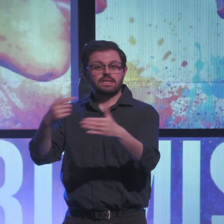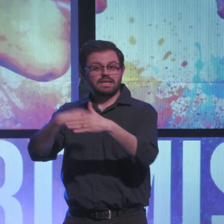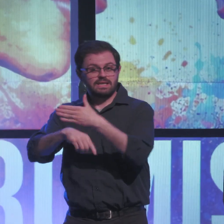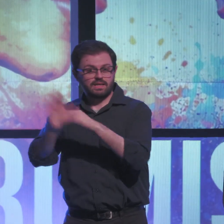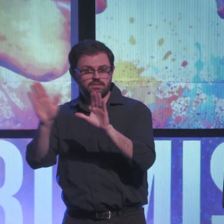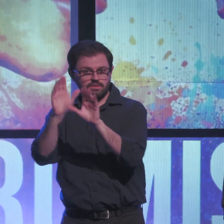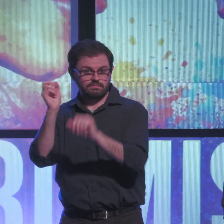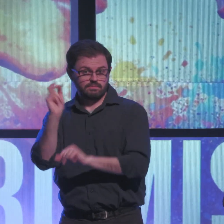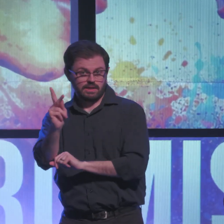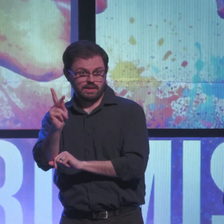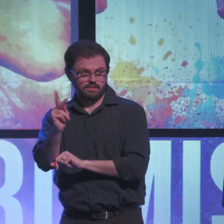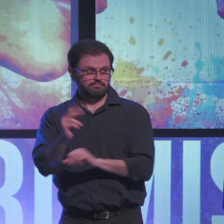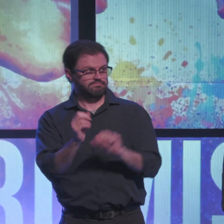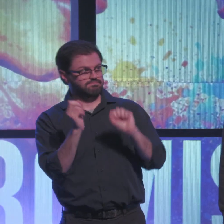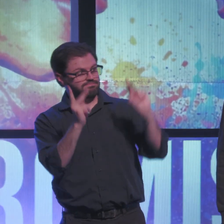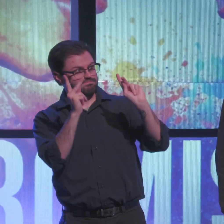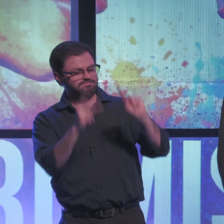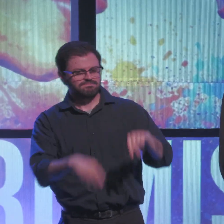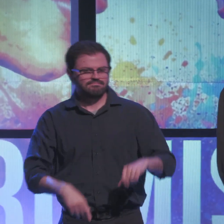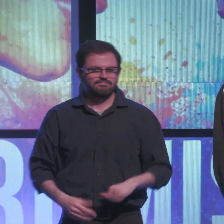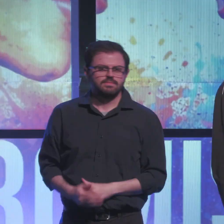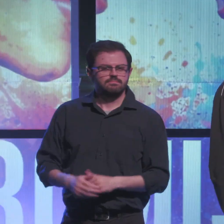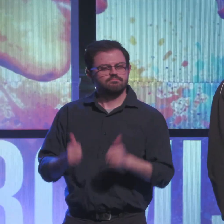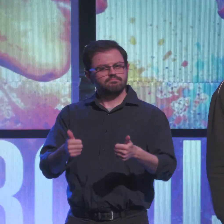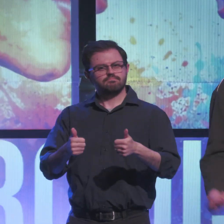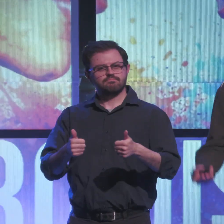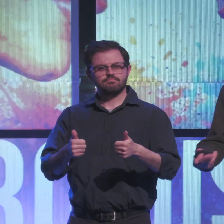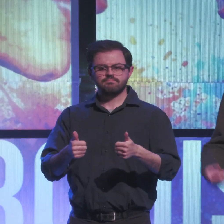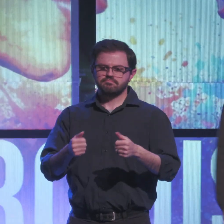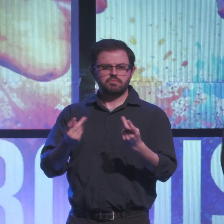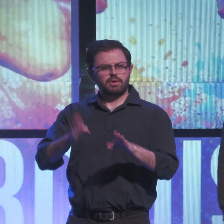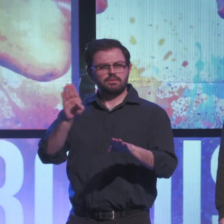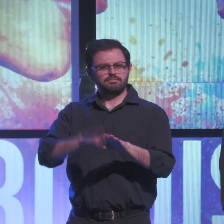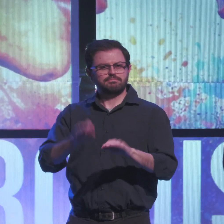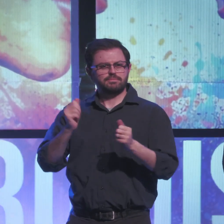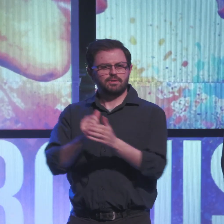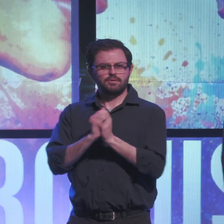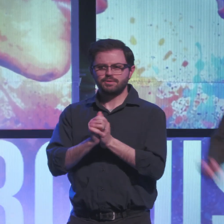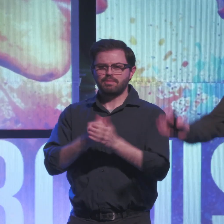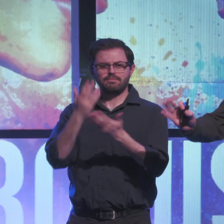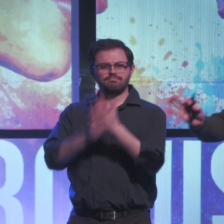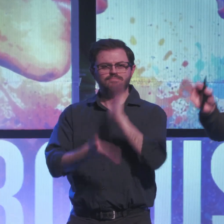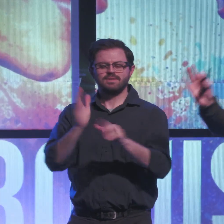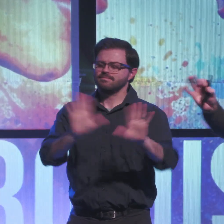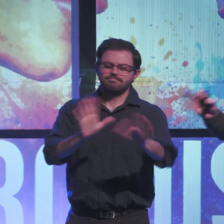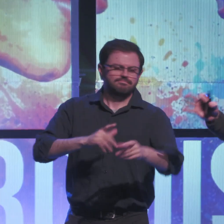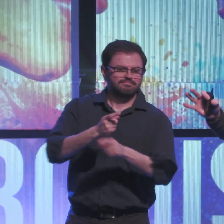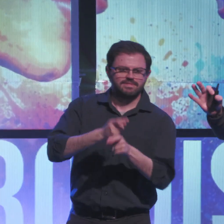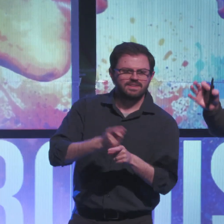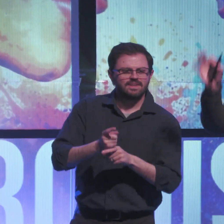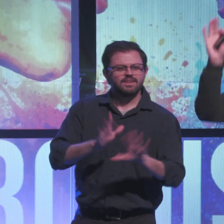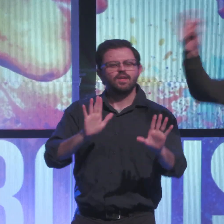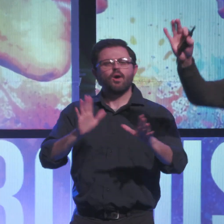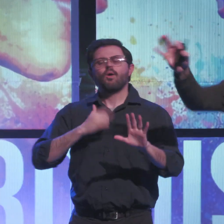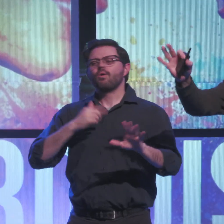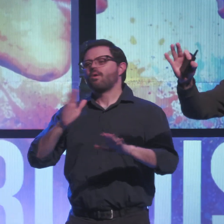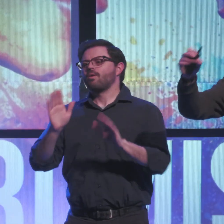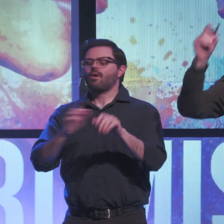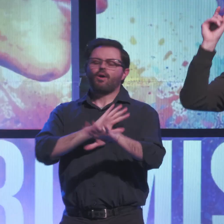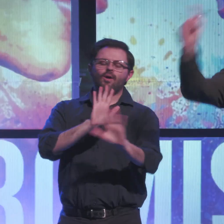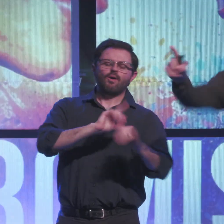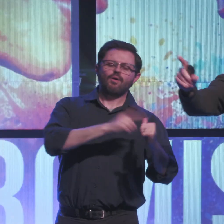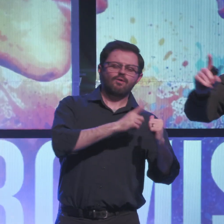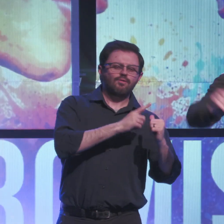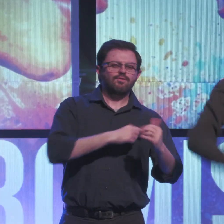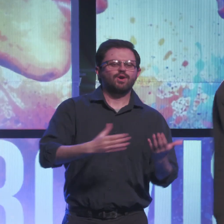right? Okay, good. Well, let's close in prayer. Wait, let's receive the offering. We're going to take the